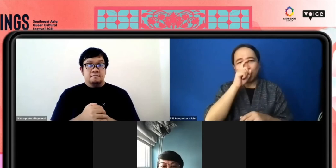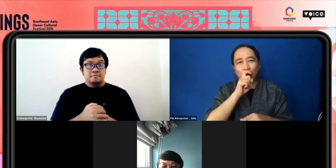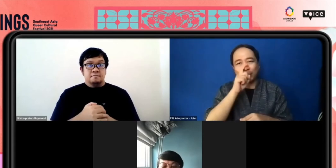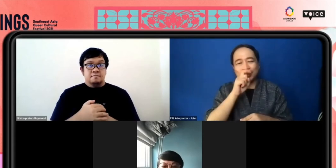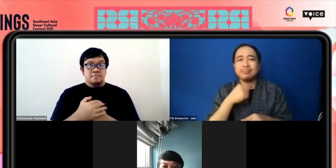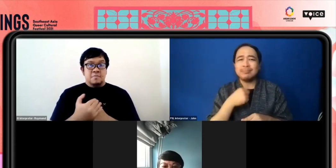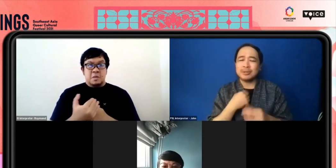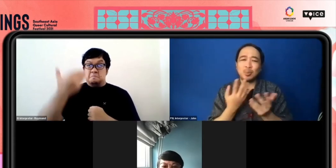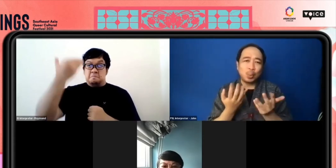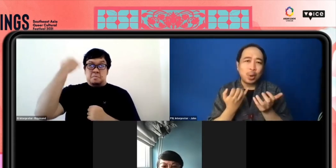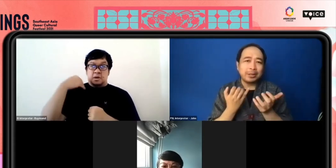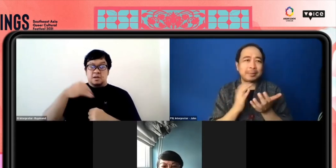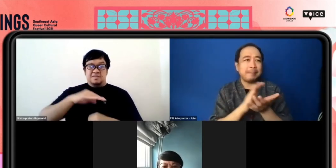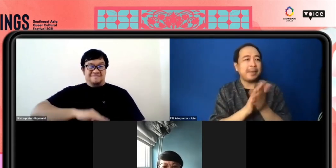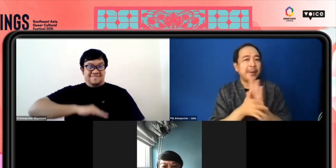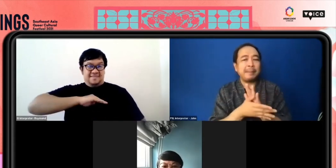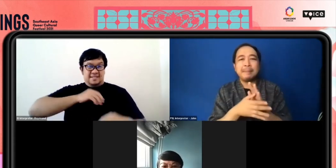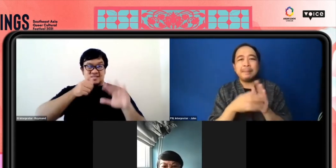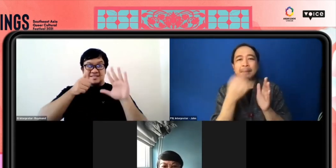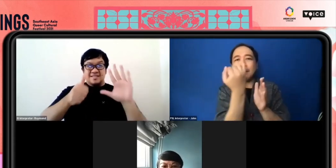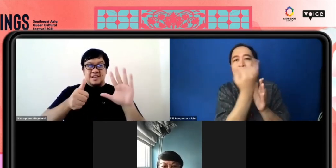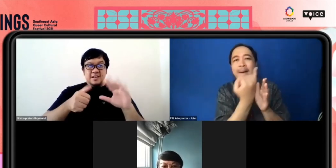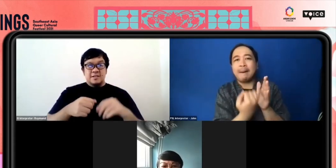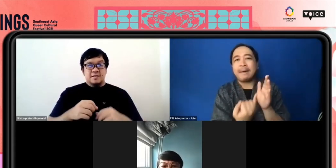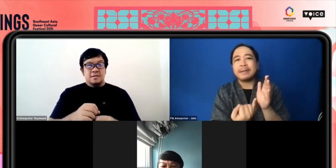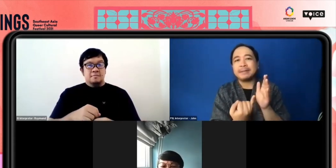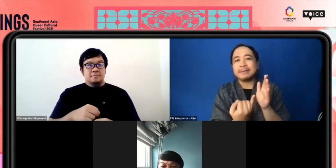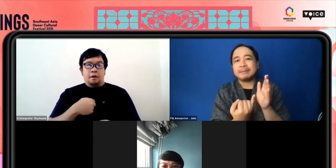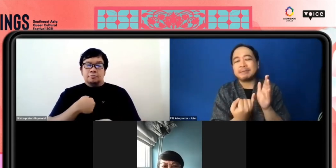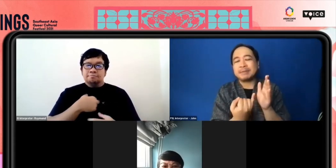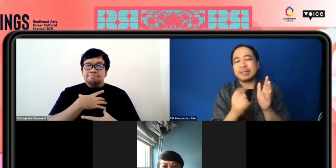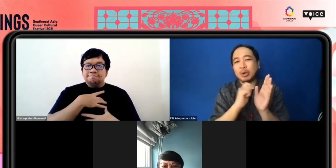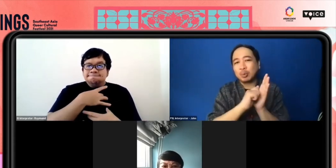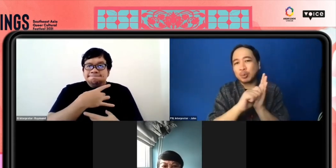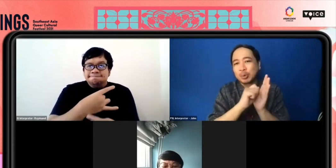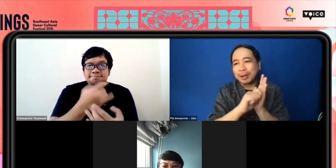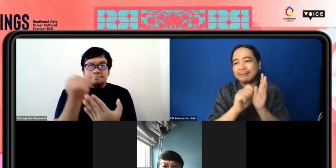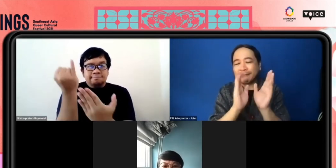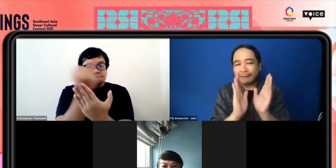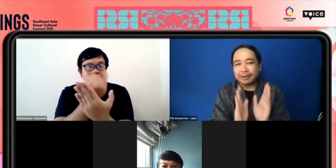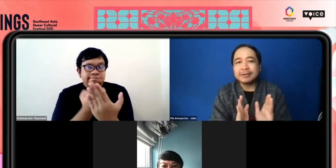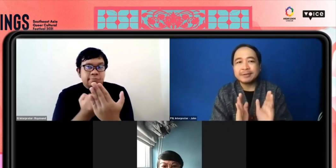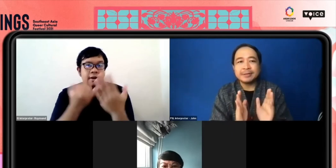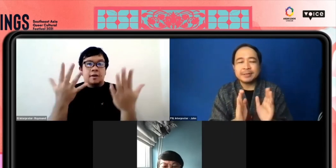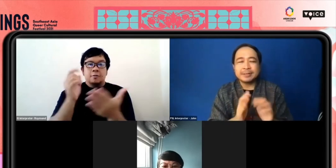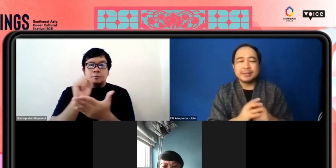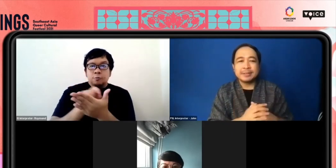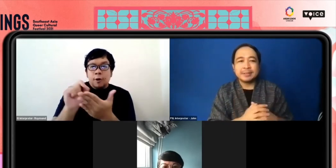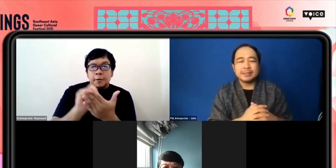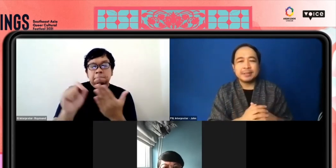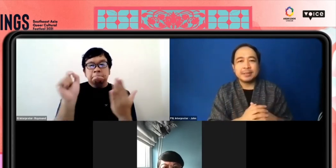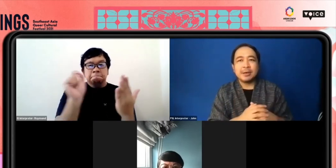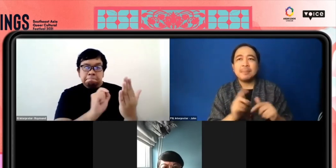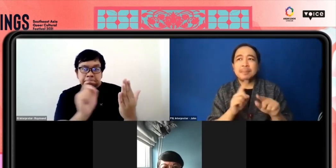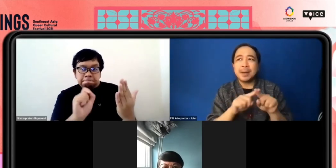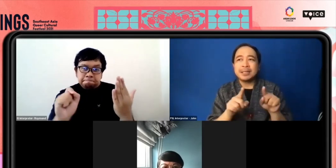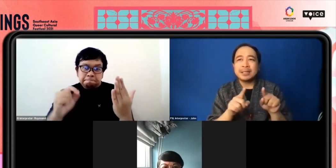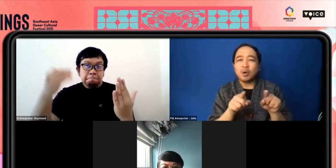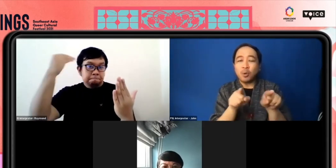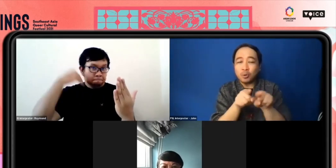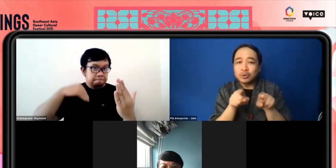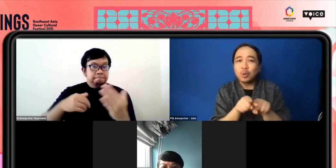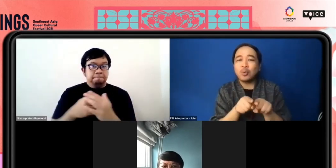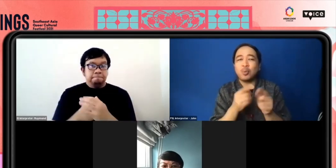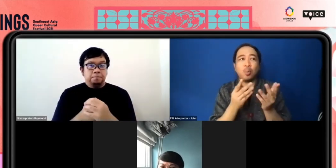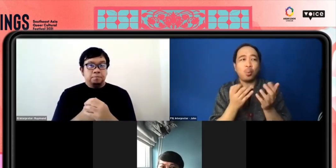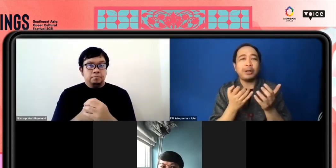artist. But then, not only an artist, I also wanted to be myself.